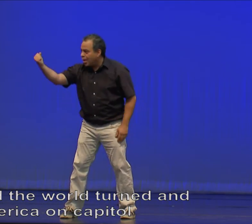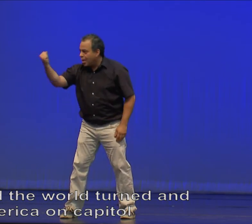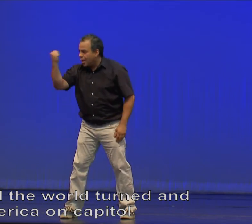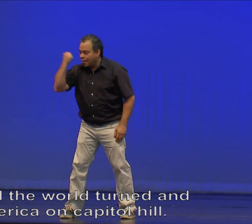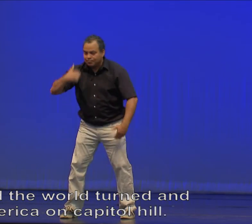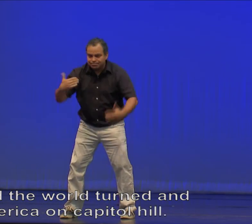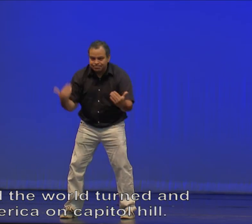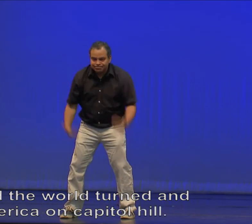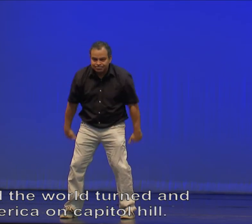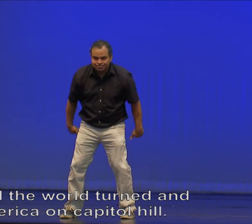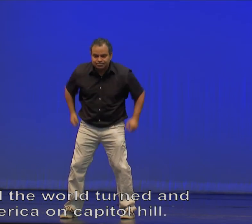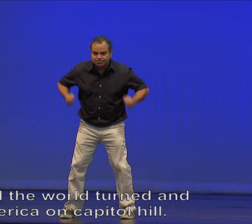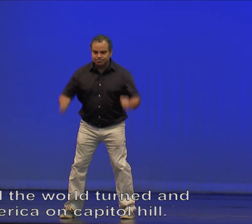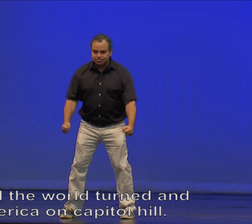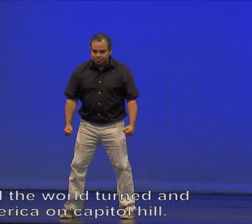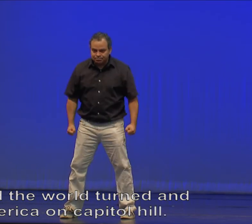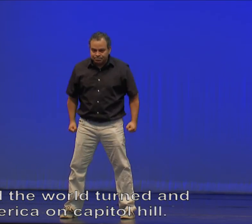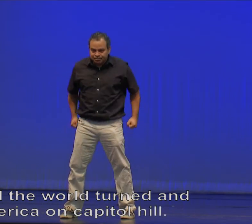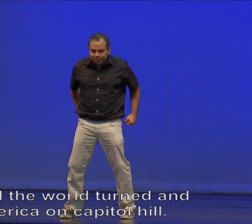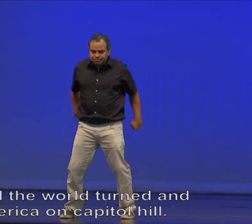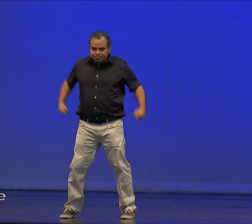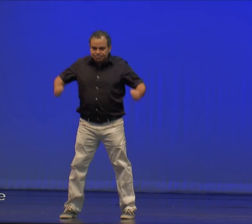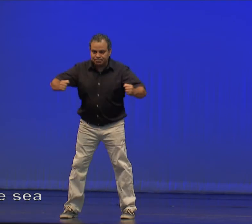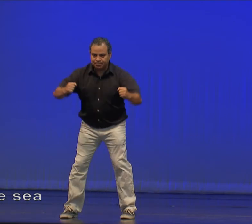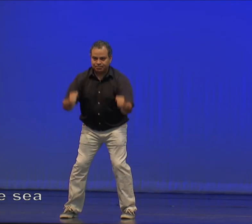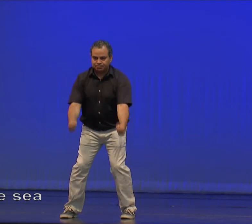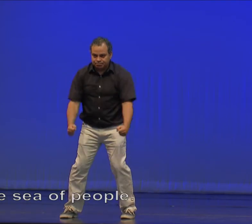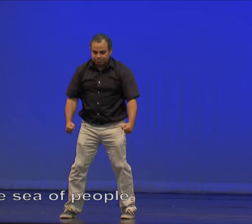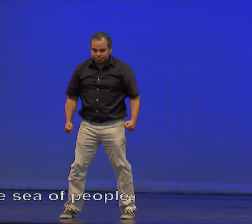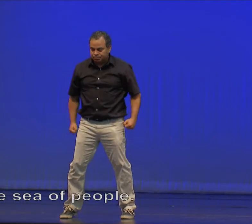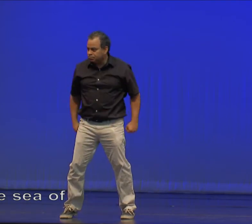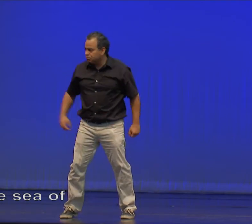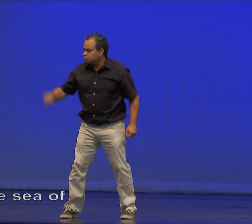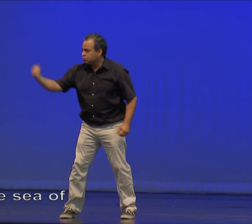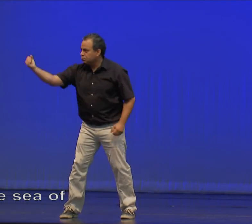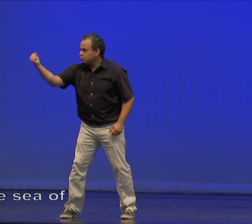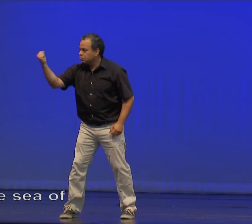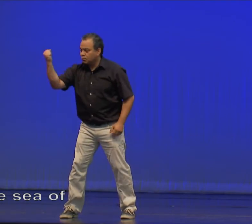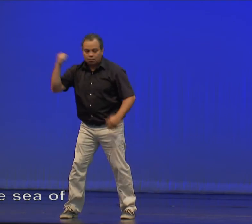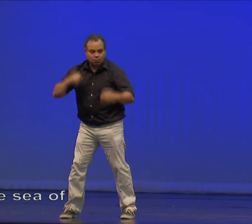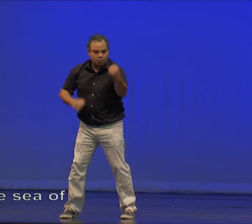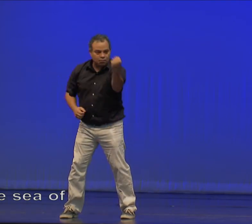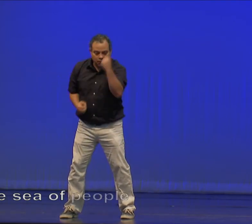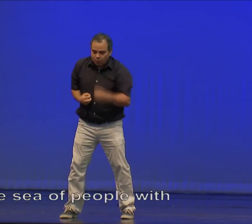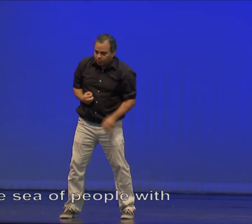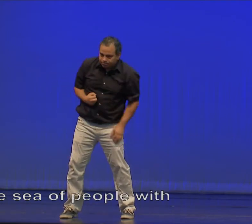a sea of people with different disabilities.